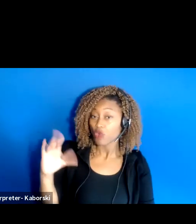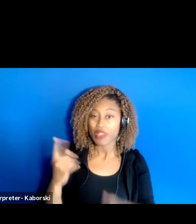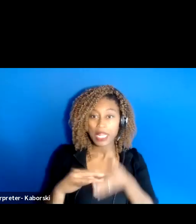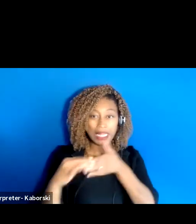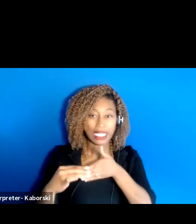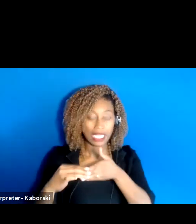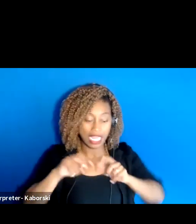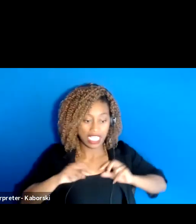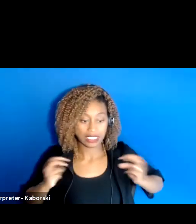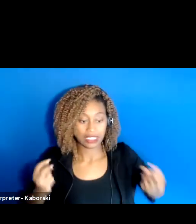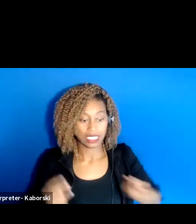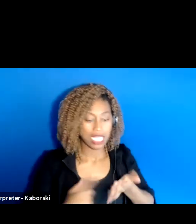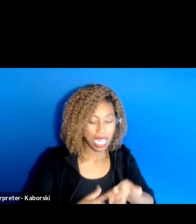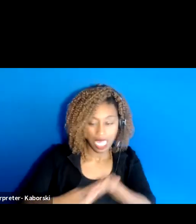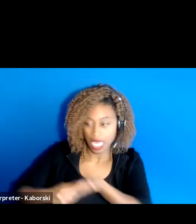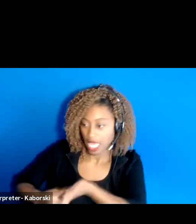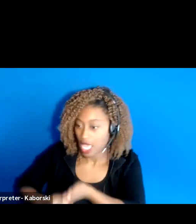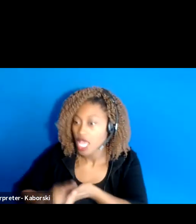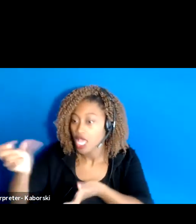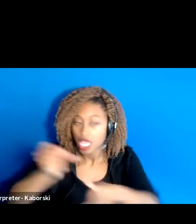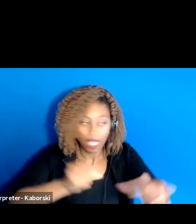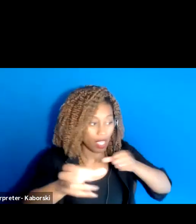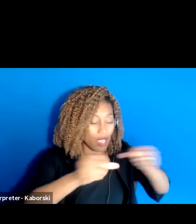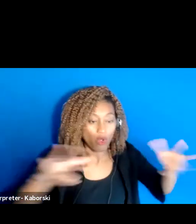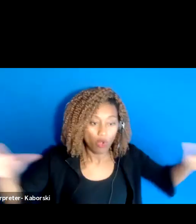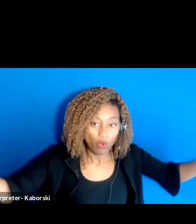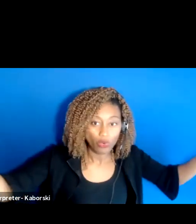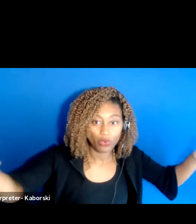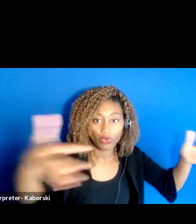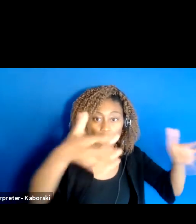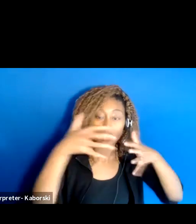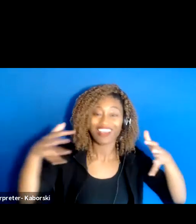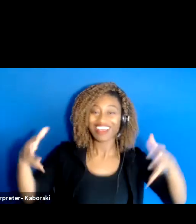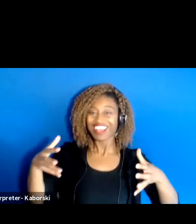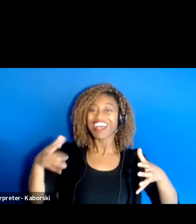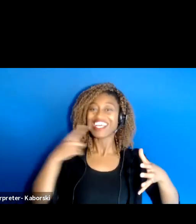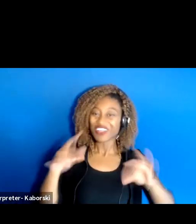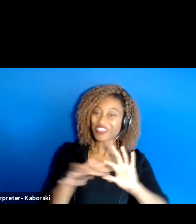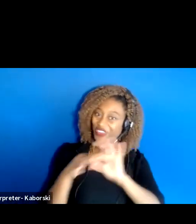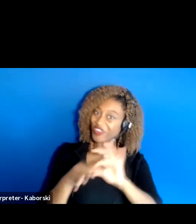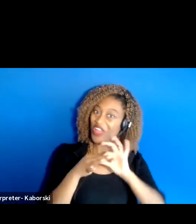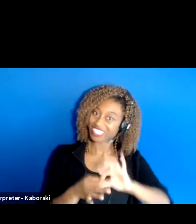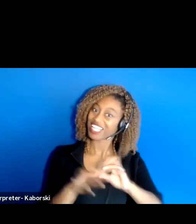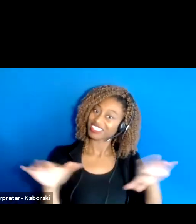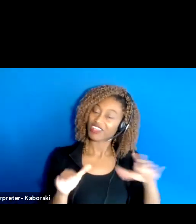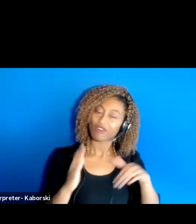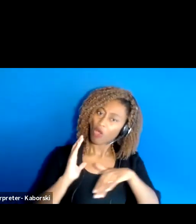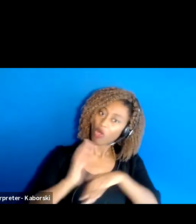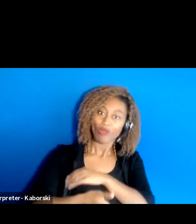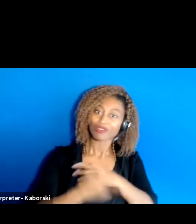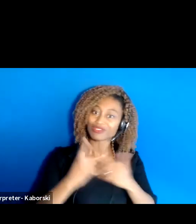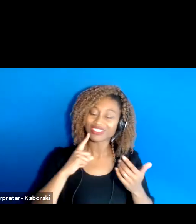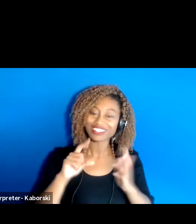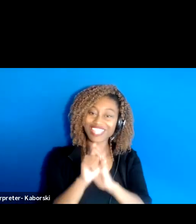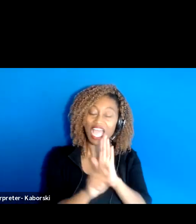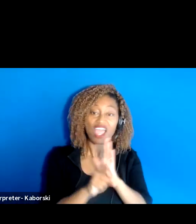that table, we were able to bring everyone on board. And it's going to help coordinate a lot of those activities across the state, because we're looking at how